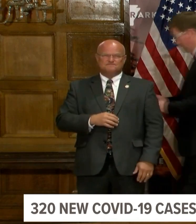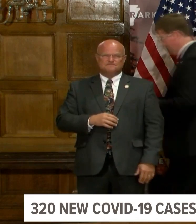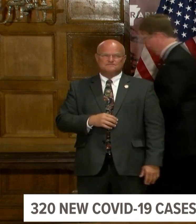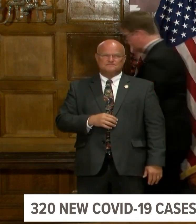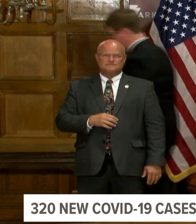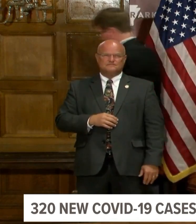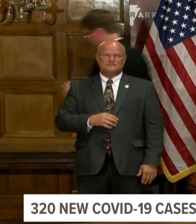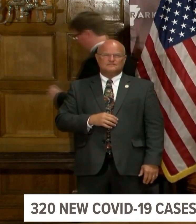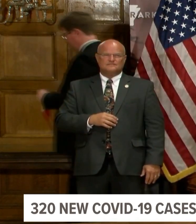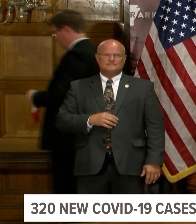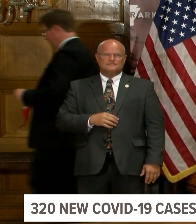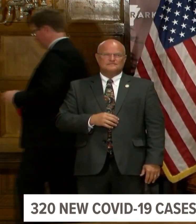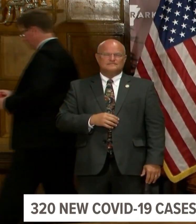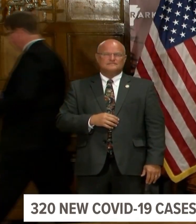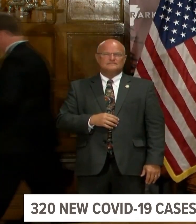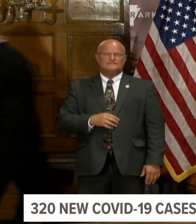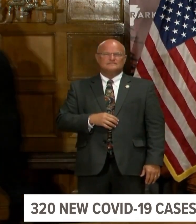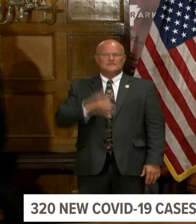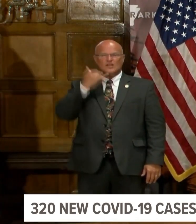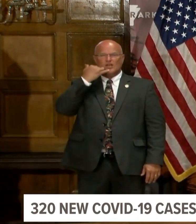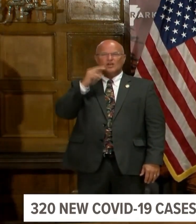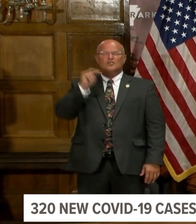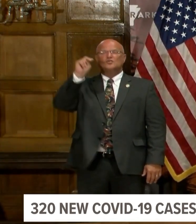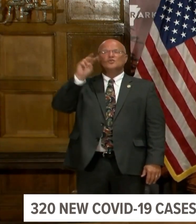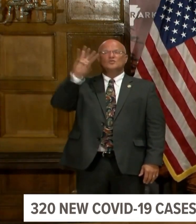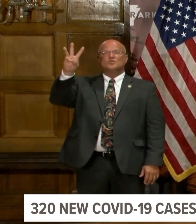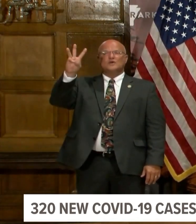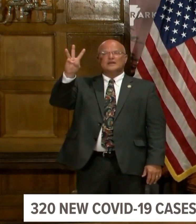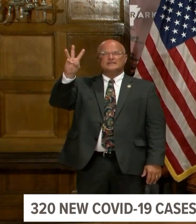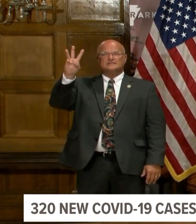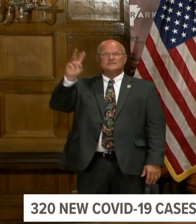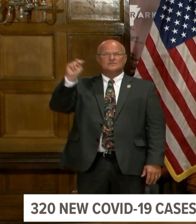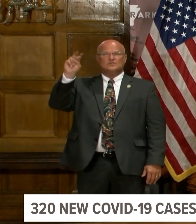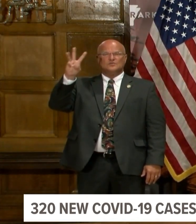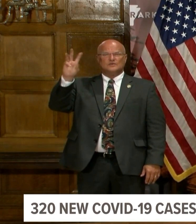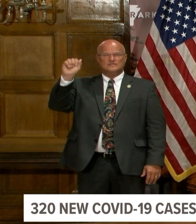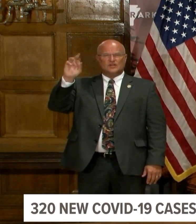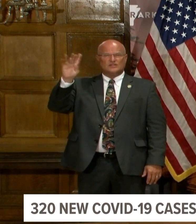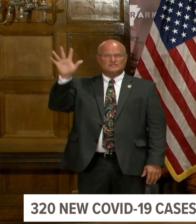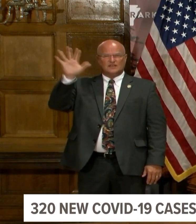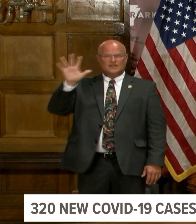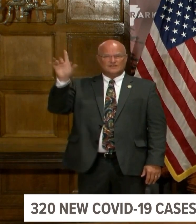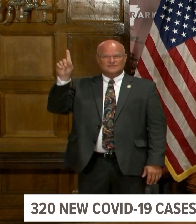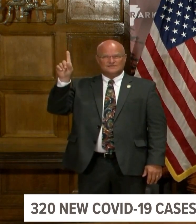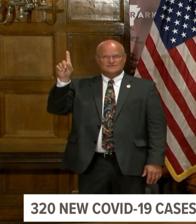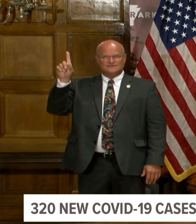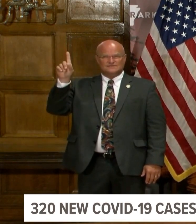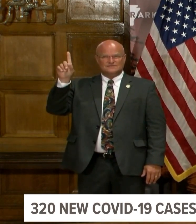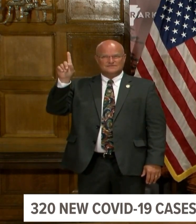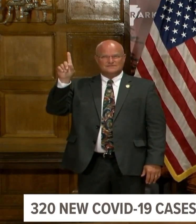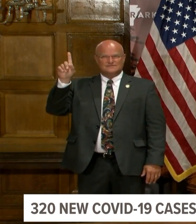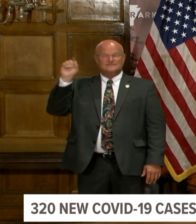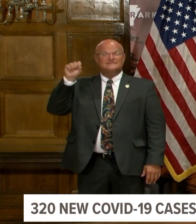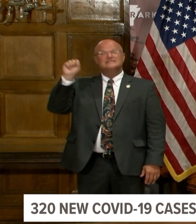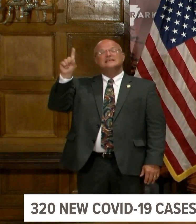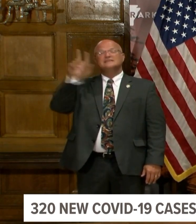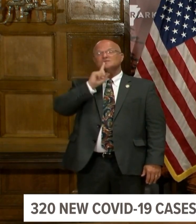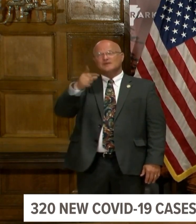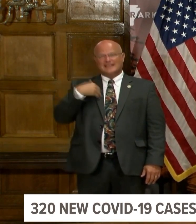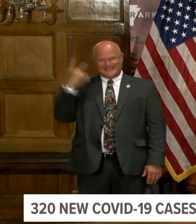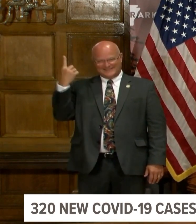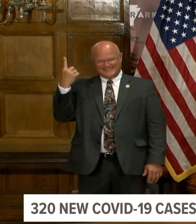Let's do it this way. Let's see if there's a call from Northwest or a question from Northwest Arkansas. Yes, there is,